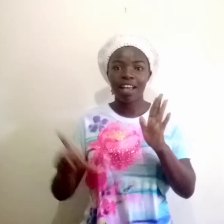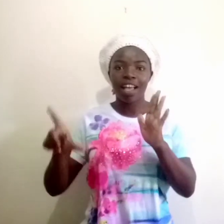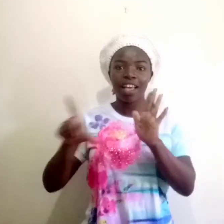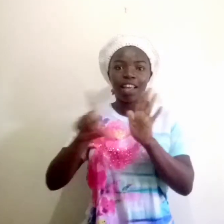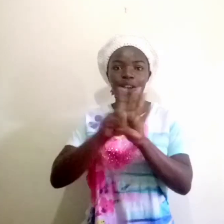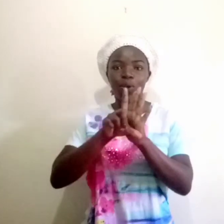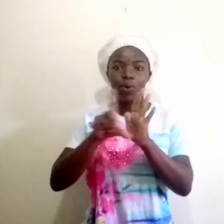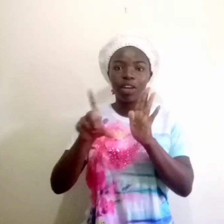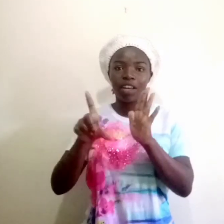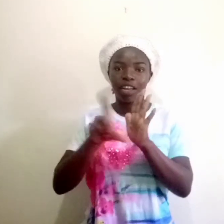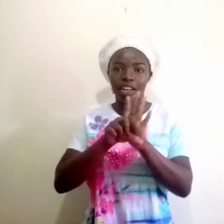Luke.